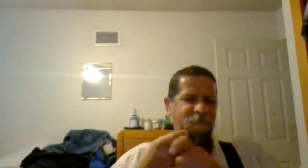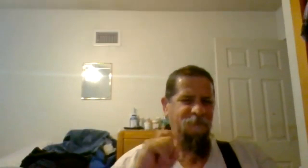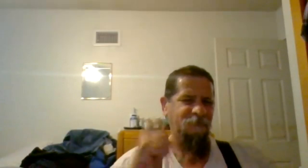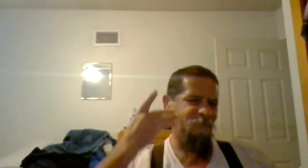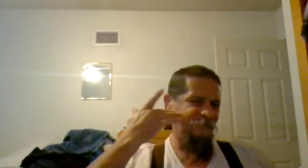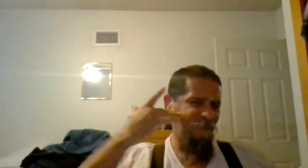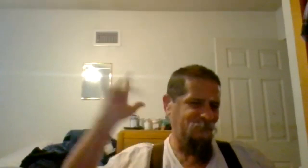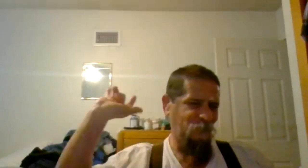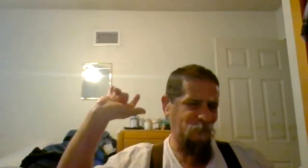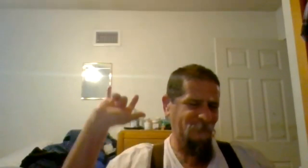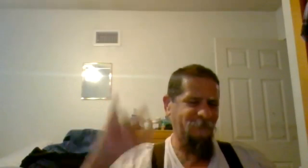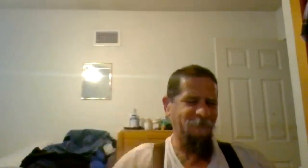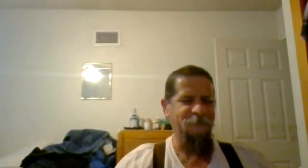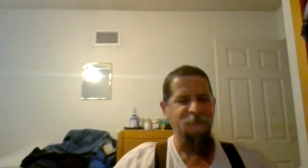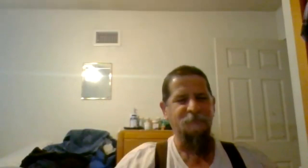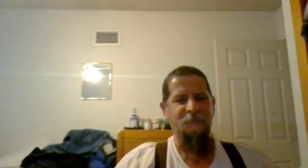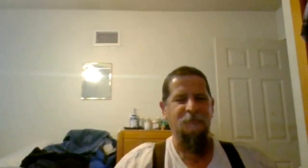Martinez, and I'm from California.